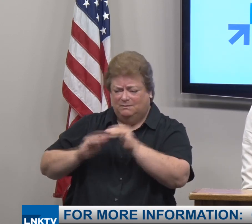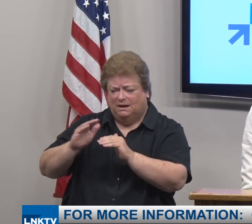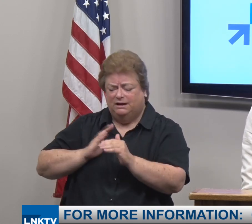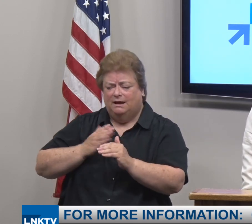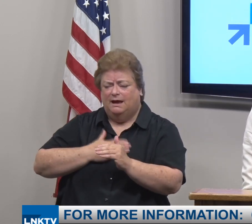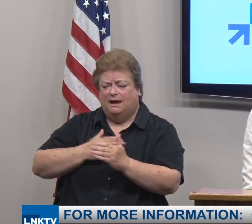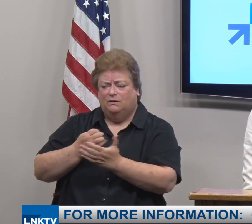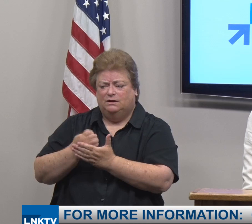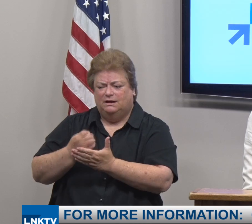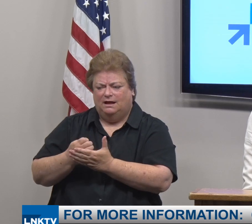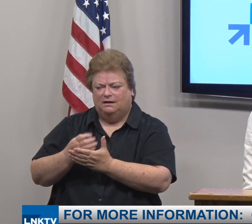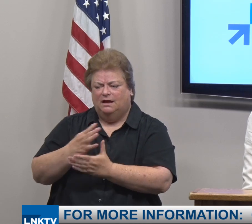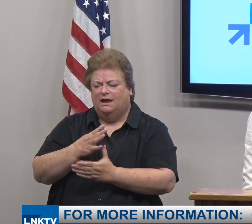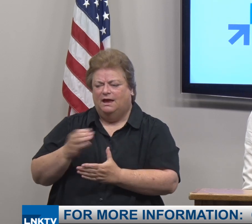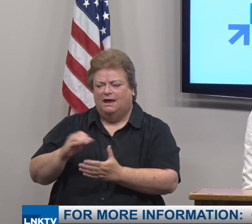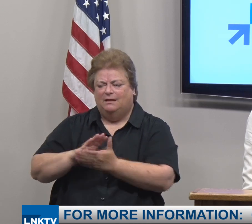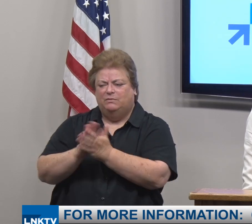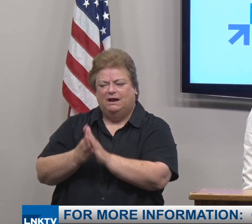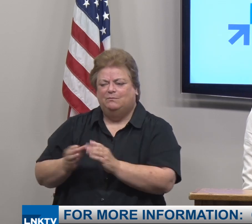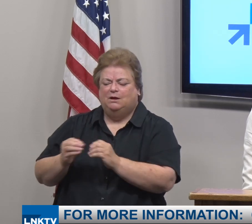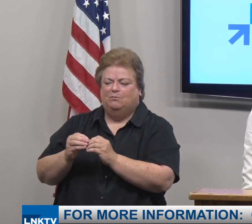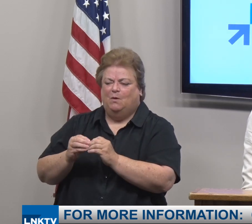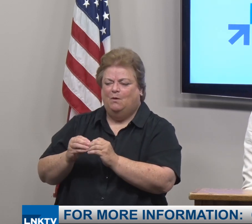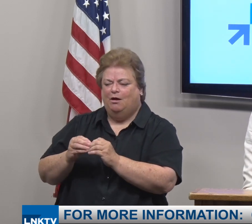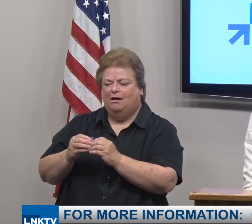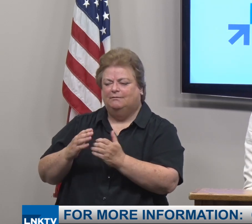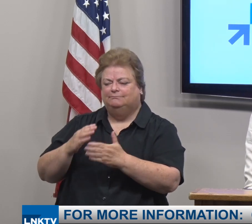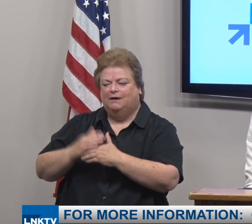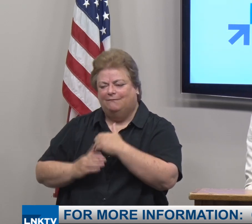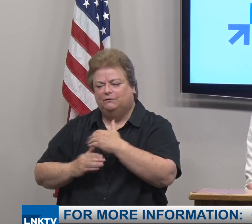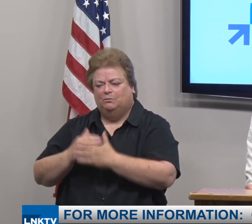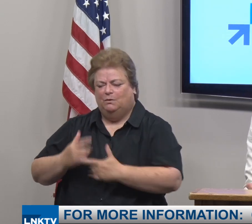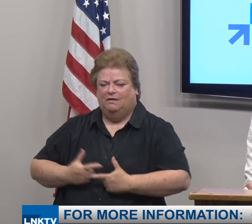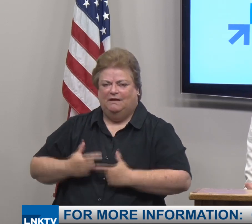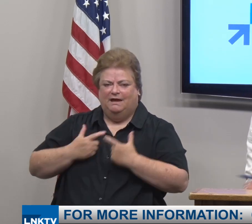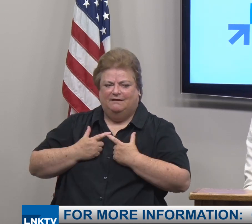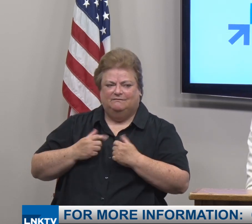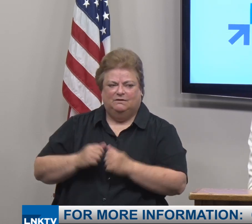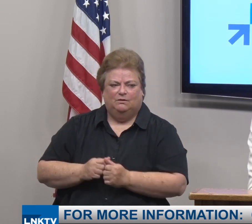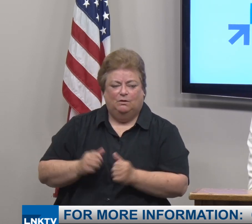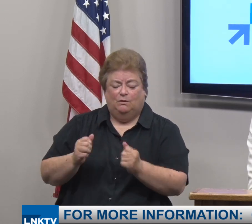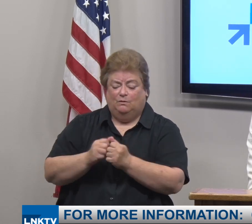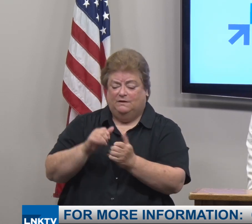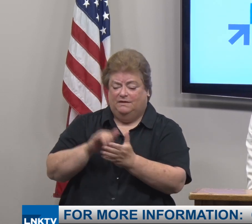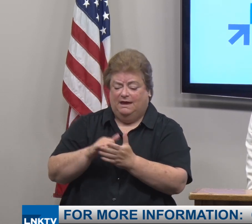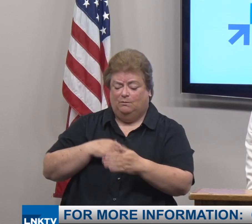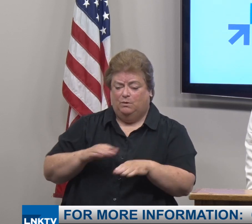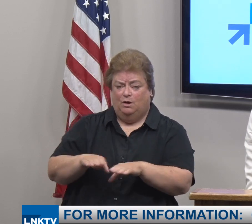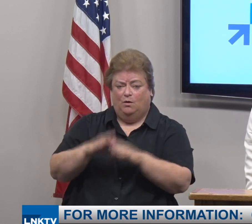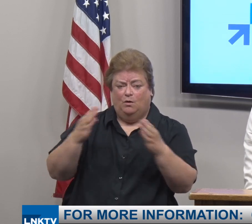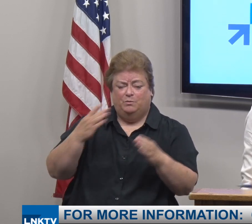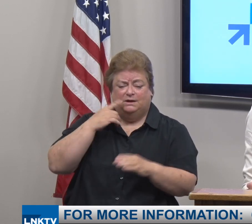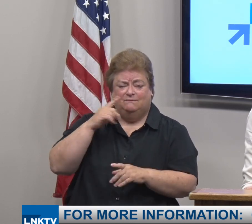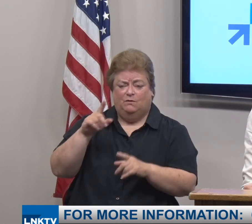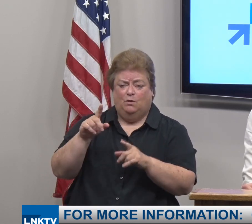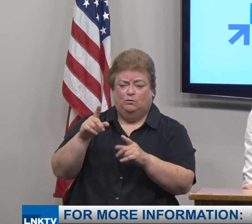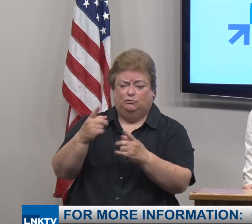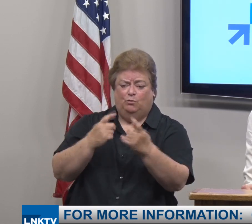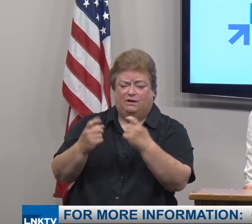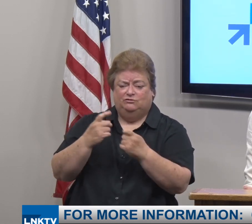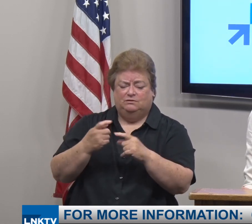and resuming a more familiar way of life. And with that, we'd be happy to open it up for Q&A from the media.